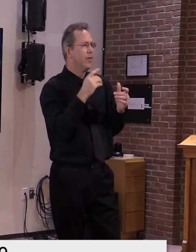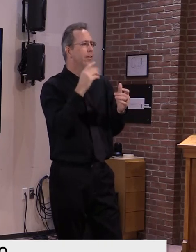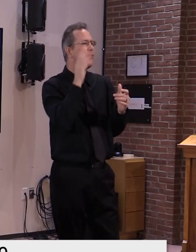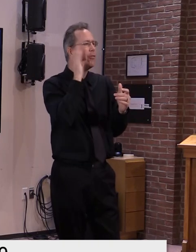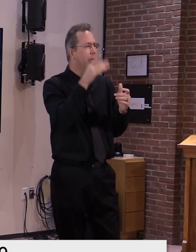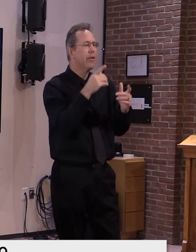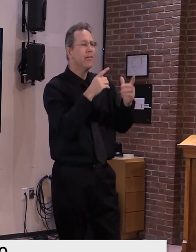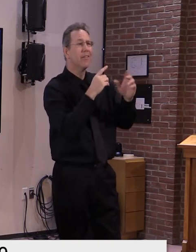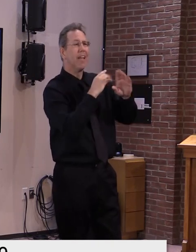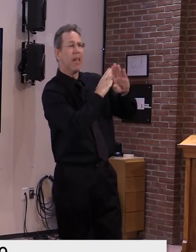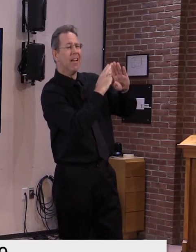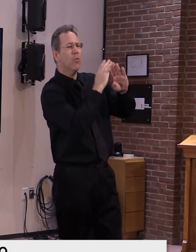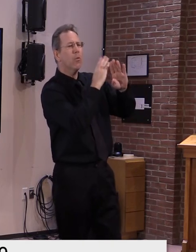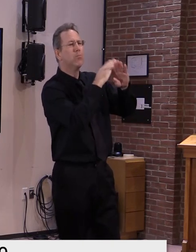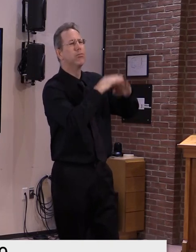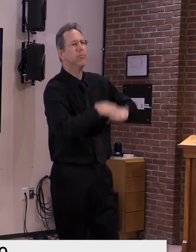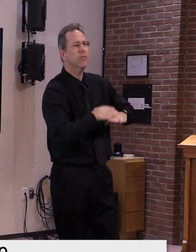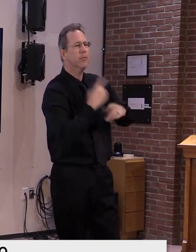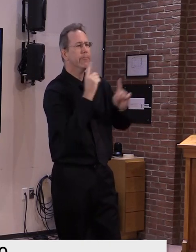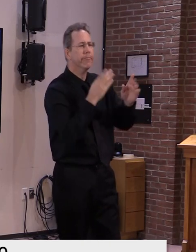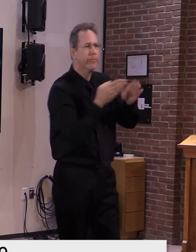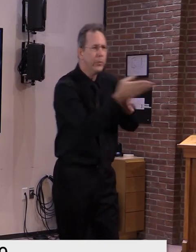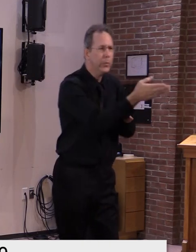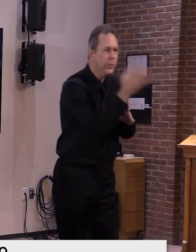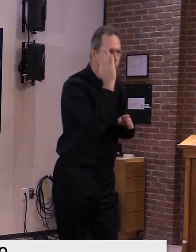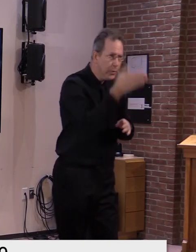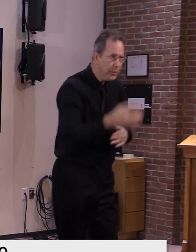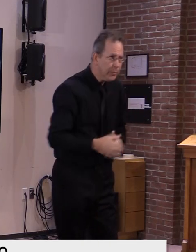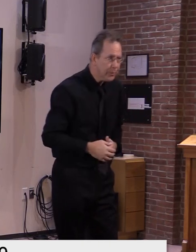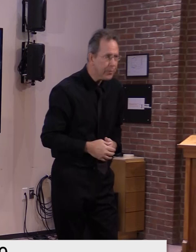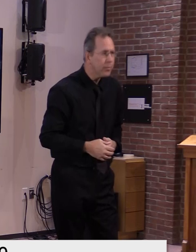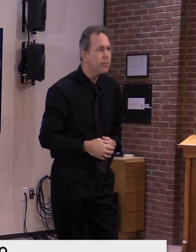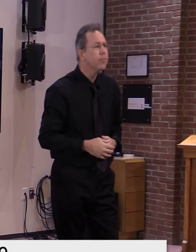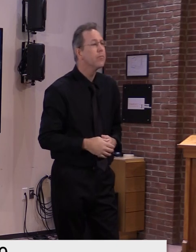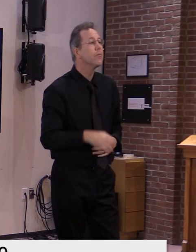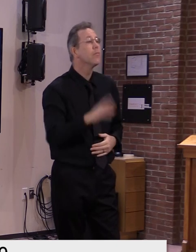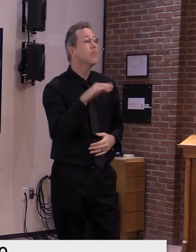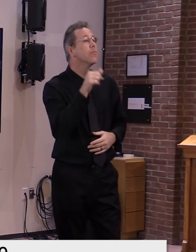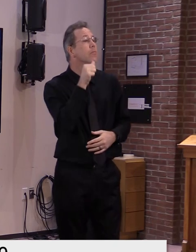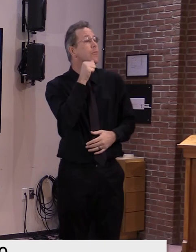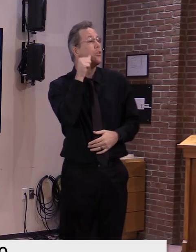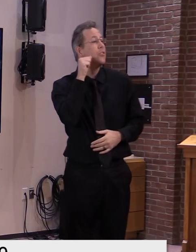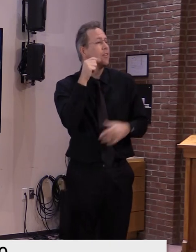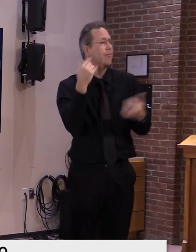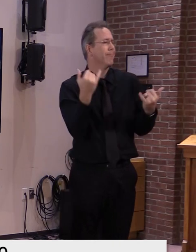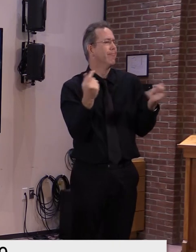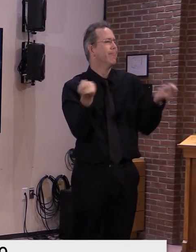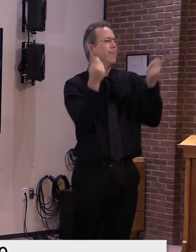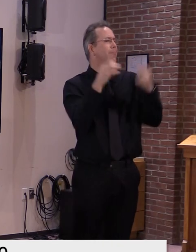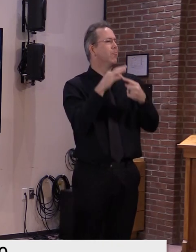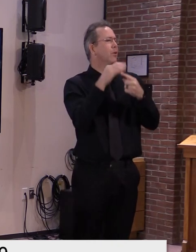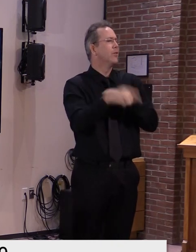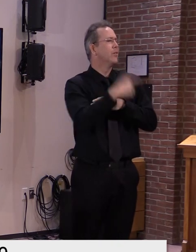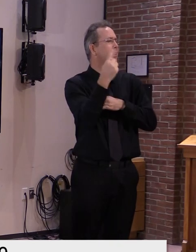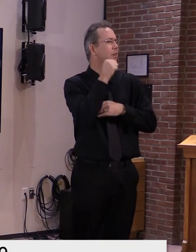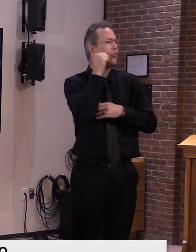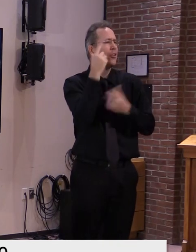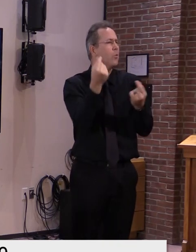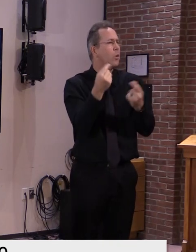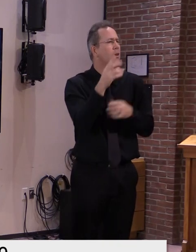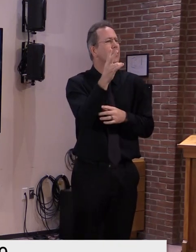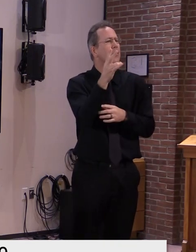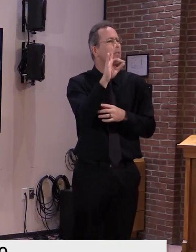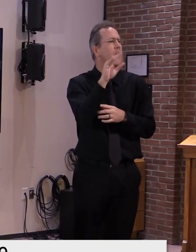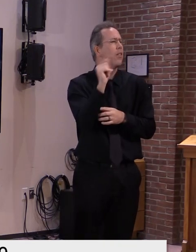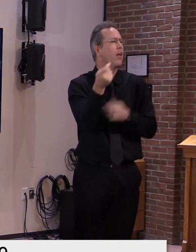Yesterday, we marked the 79th anniversary of the attack on Pearl Harbor. And as I said in a statement to mark